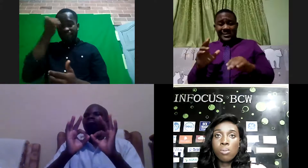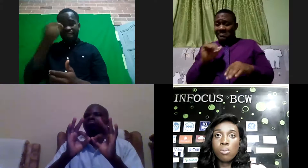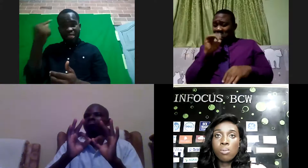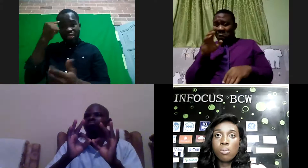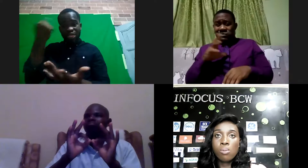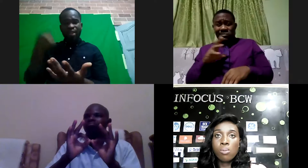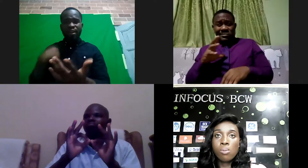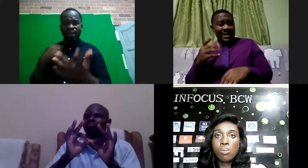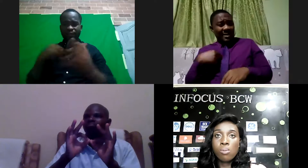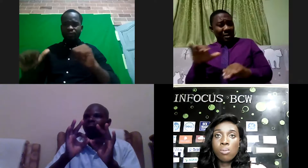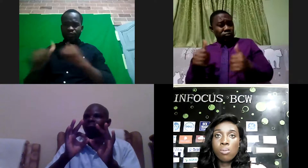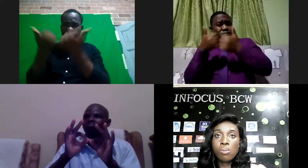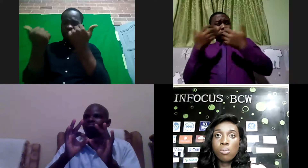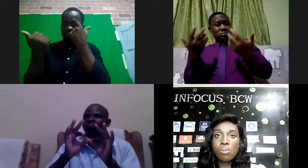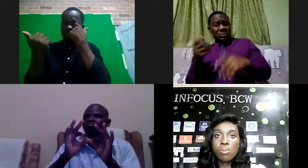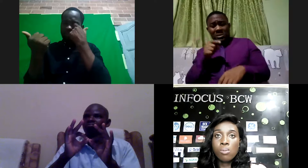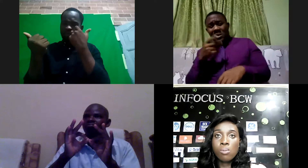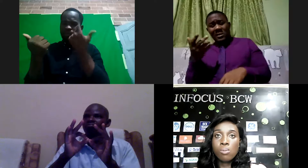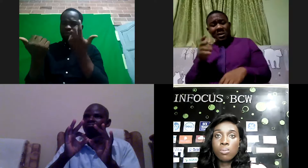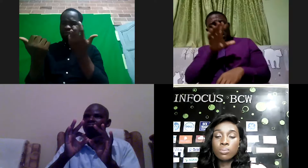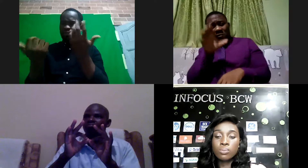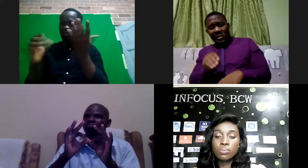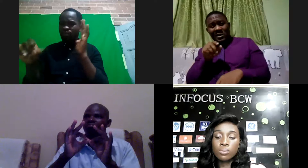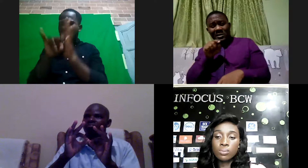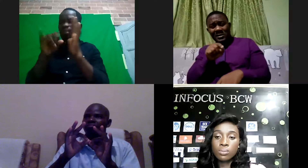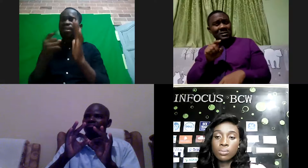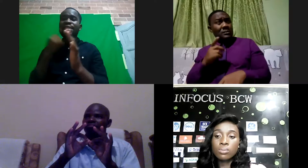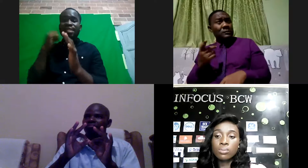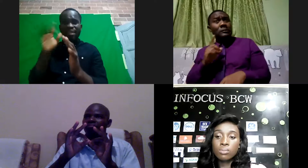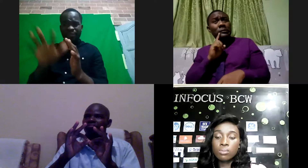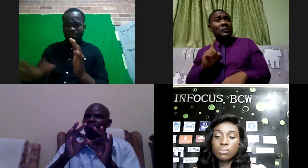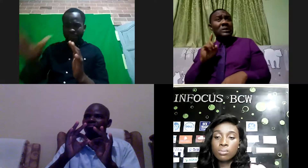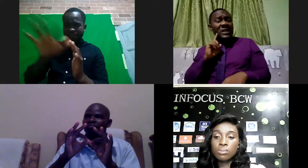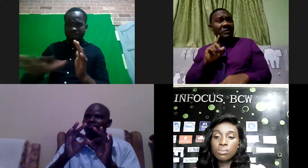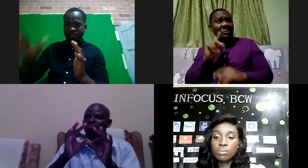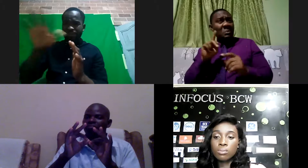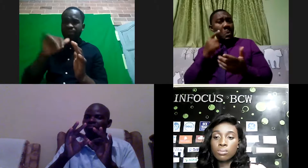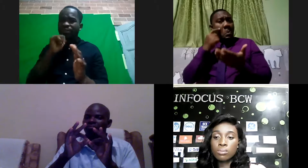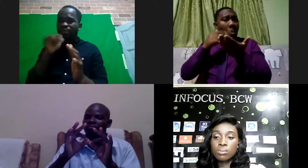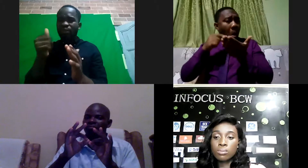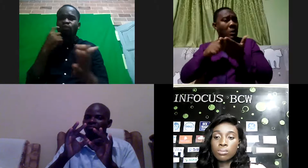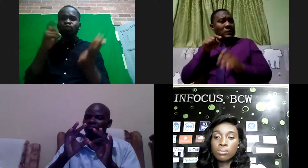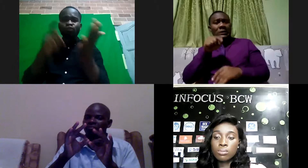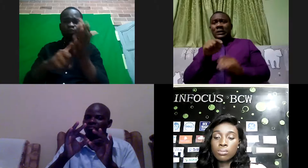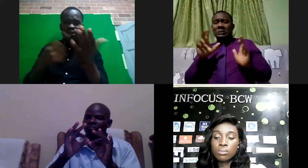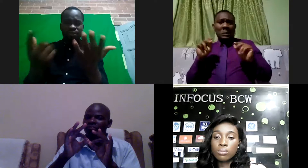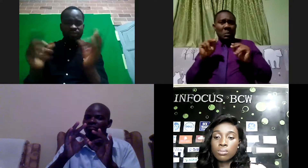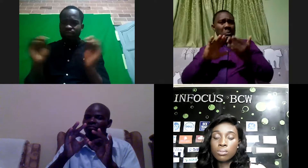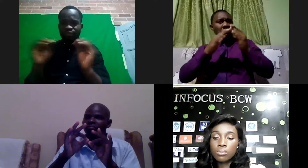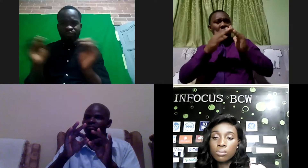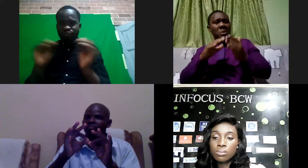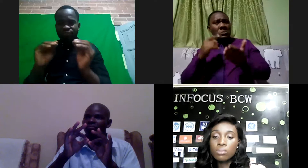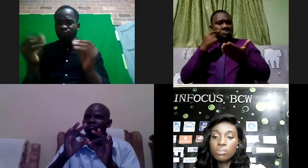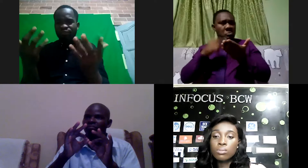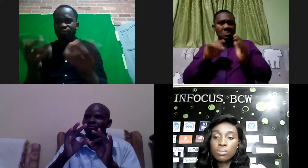challenges whereby you find that the deaf people are not well recognized, and they are living out deliberately.